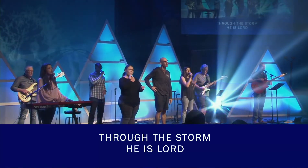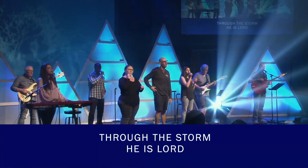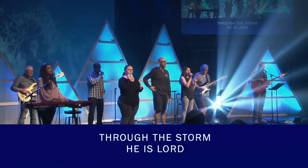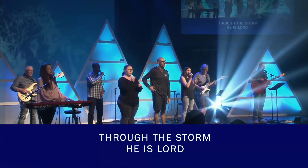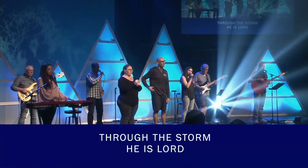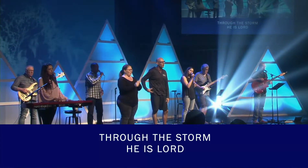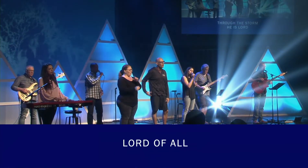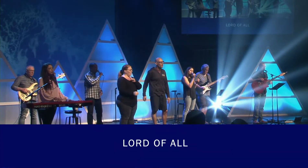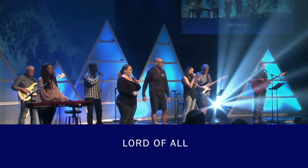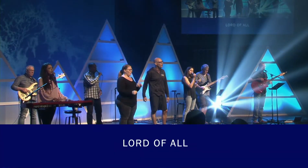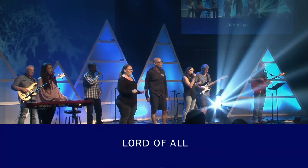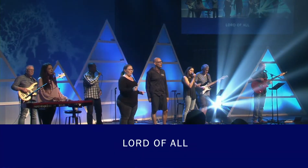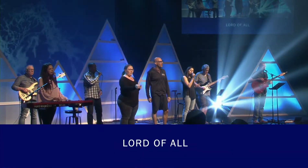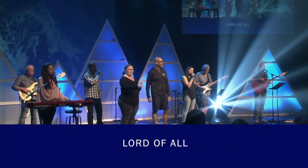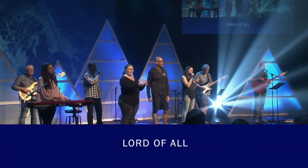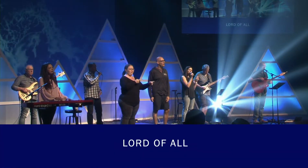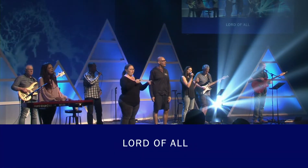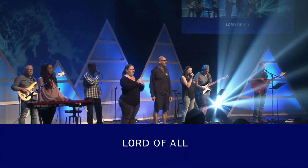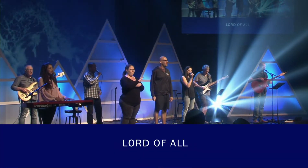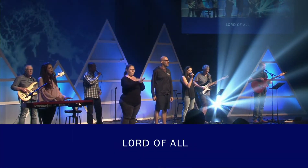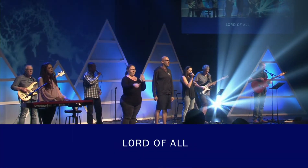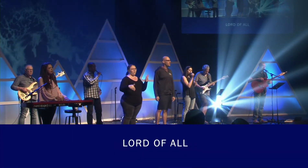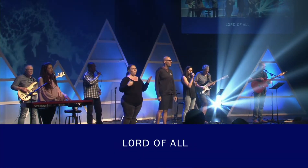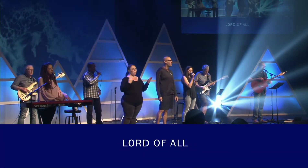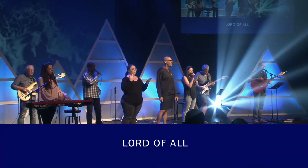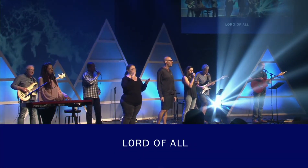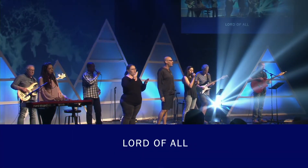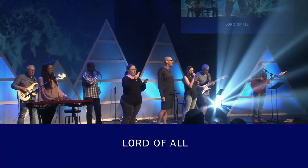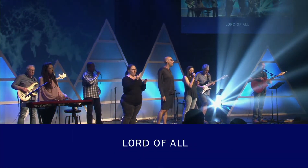Lord, Lord of